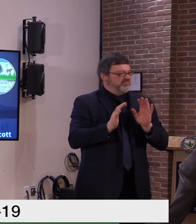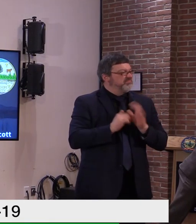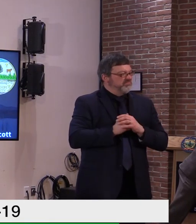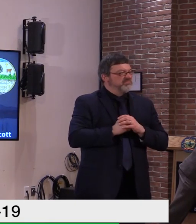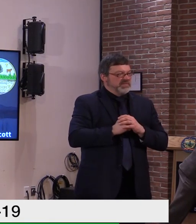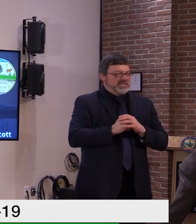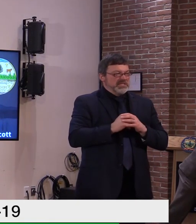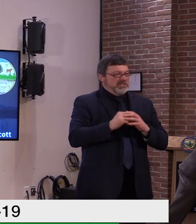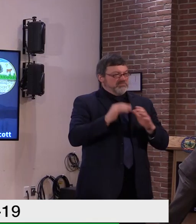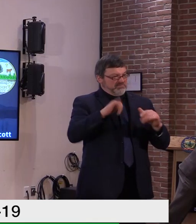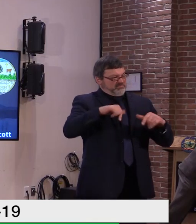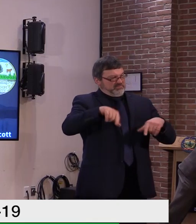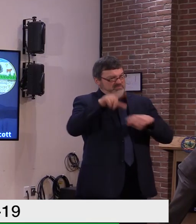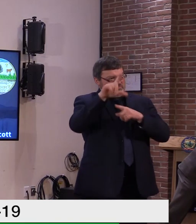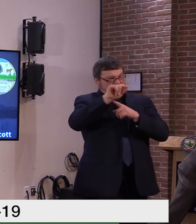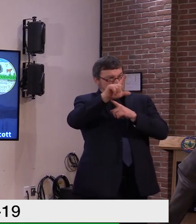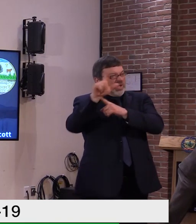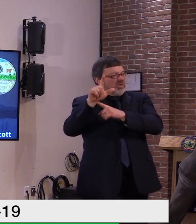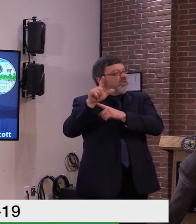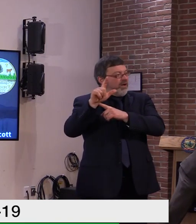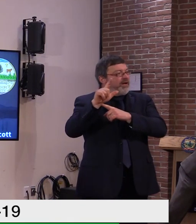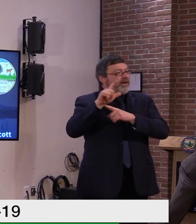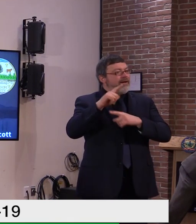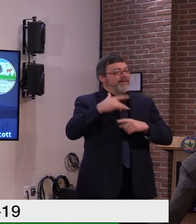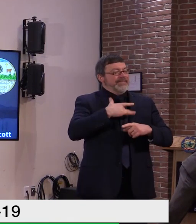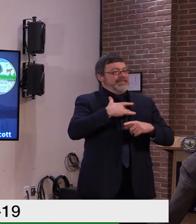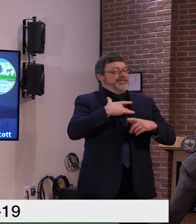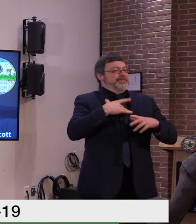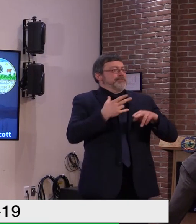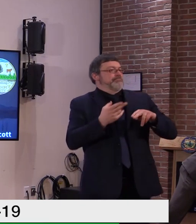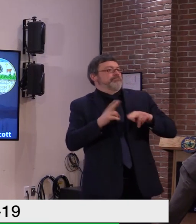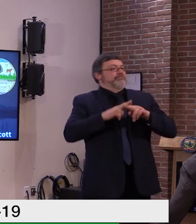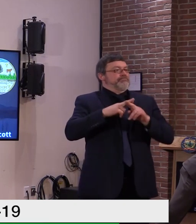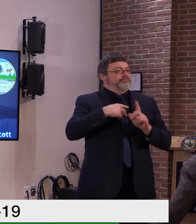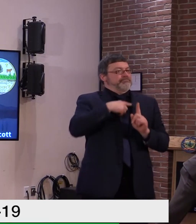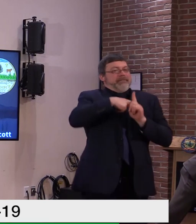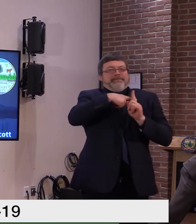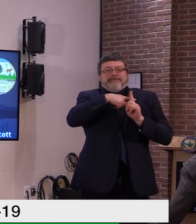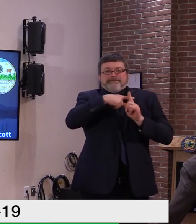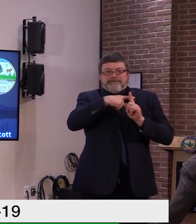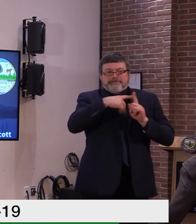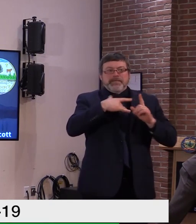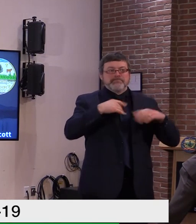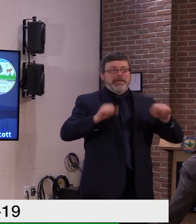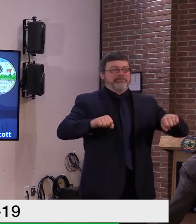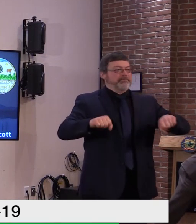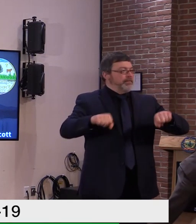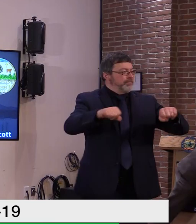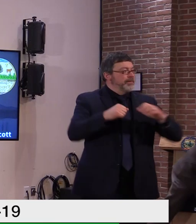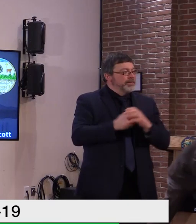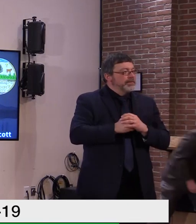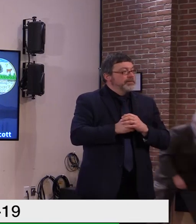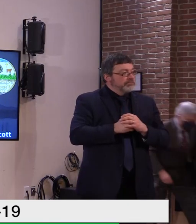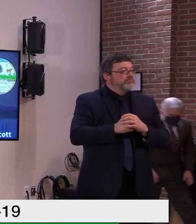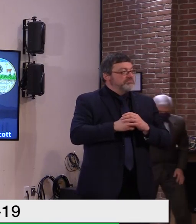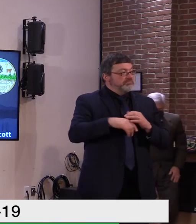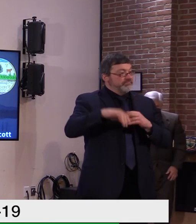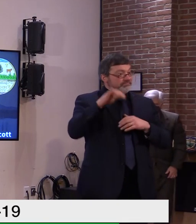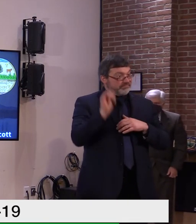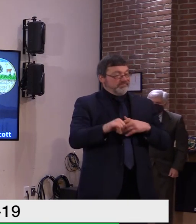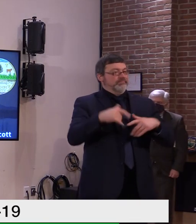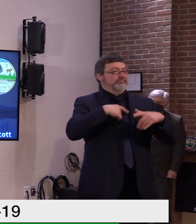need right now to give us the inspiration to keep up everything we've been doing to prevent the spread of COVID so